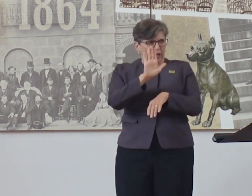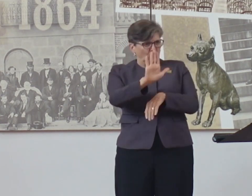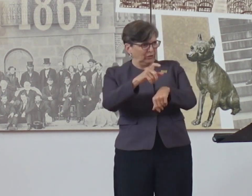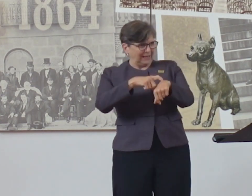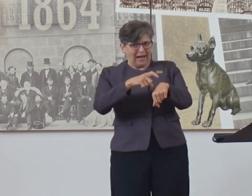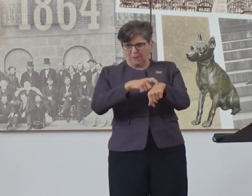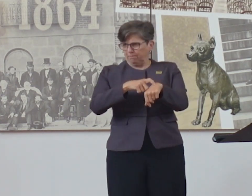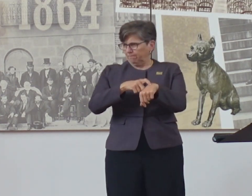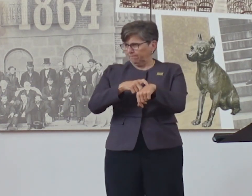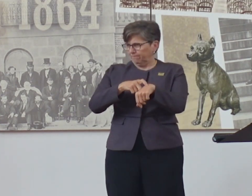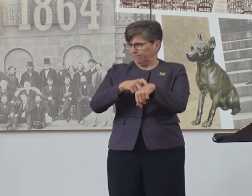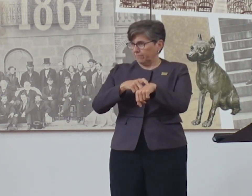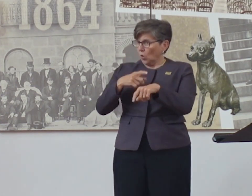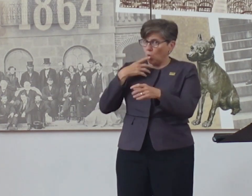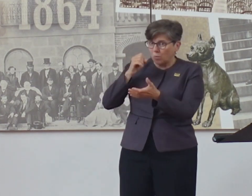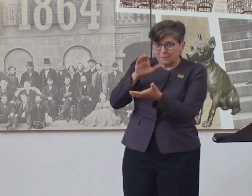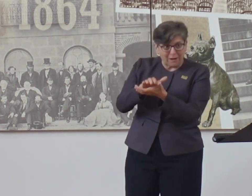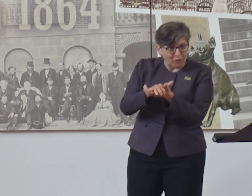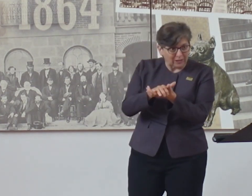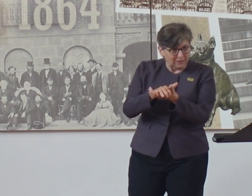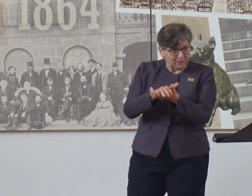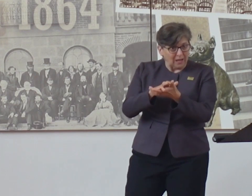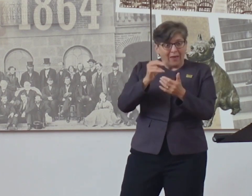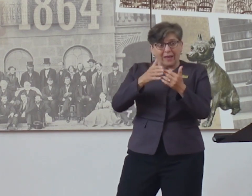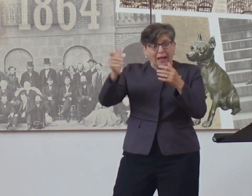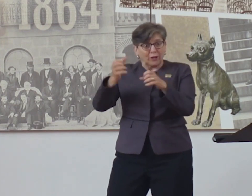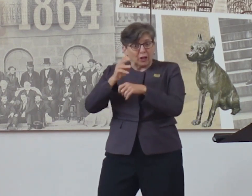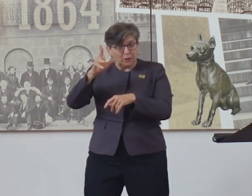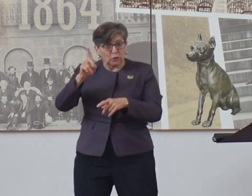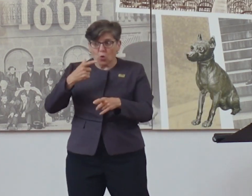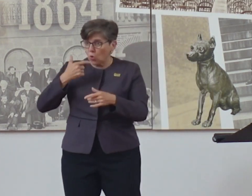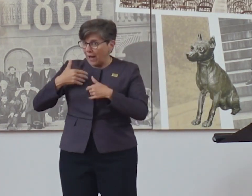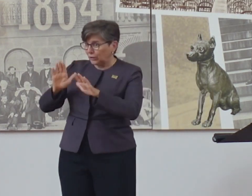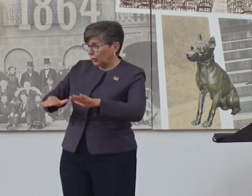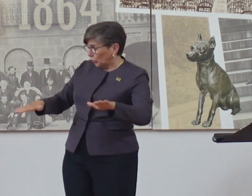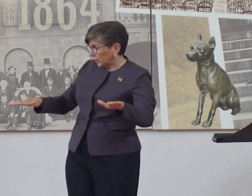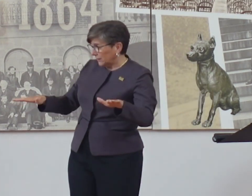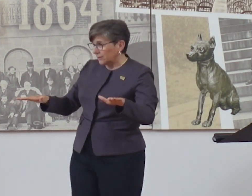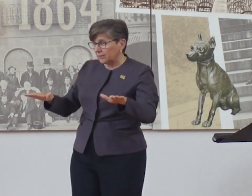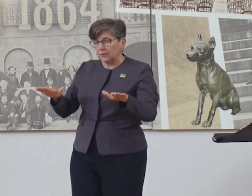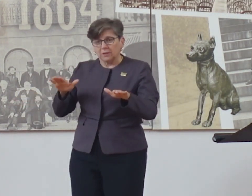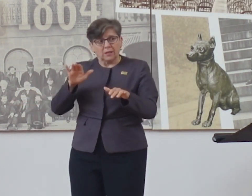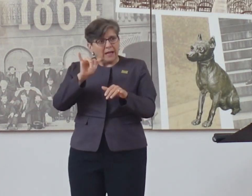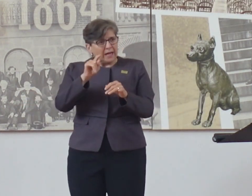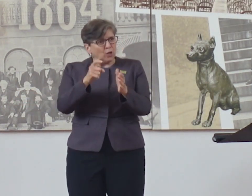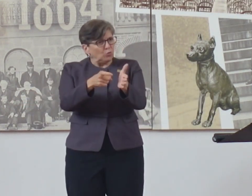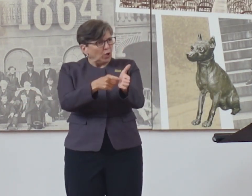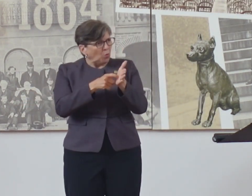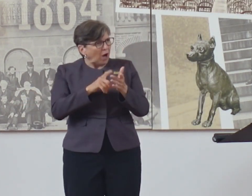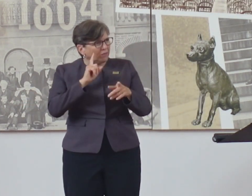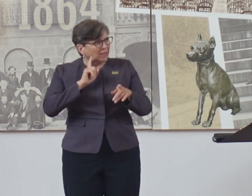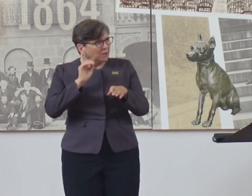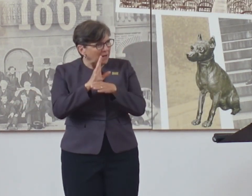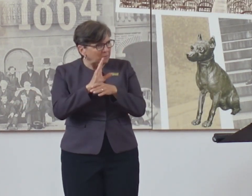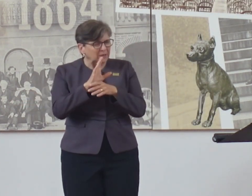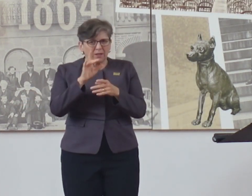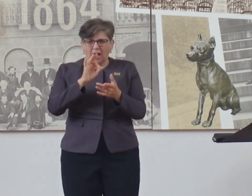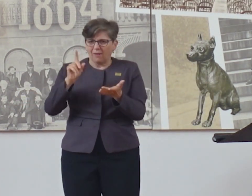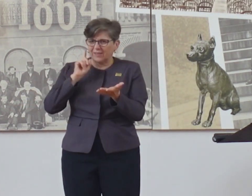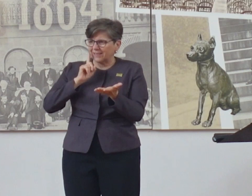For a deaf woman to be as successful as she was at her time, being married and then later going on to get a PhD while having children, required a